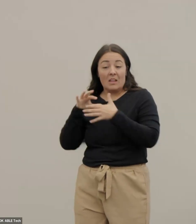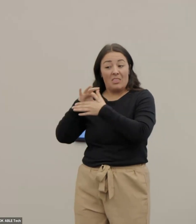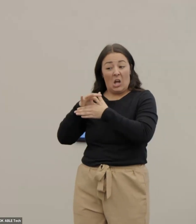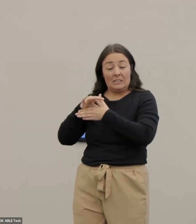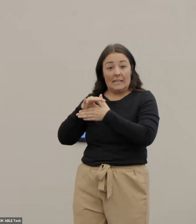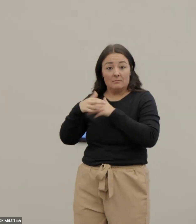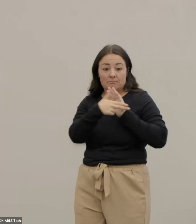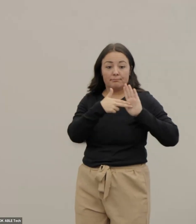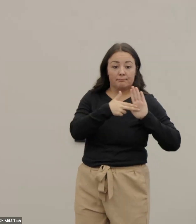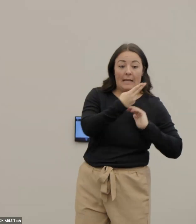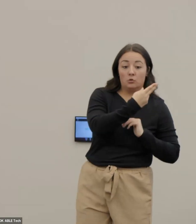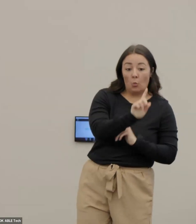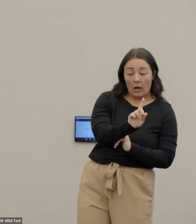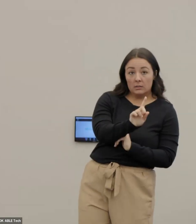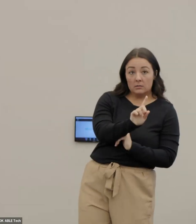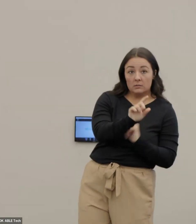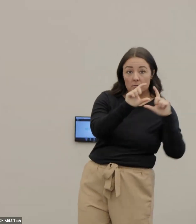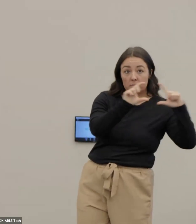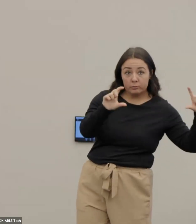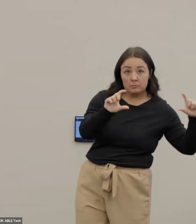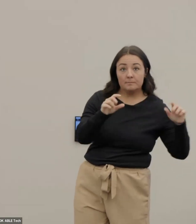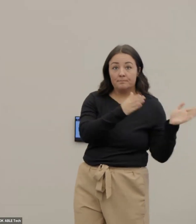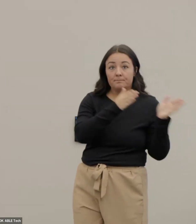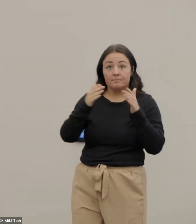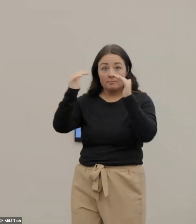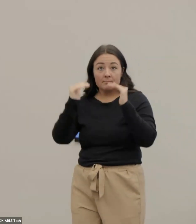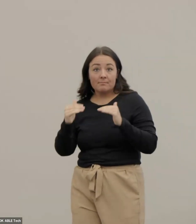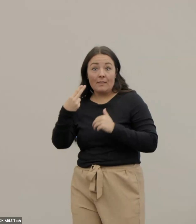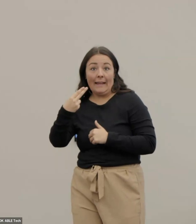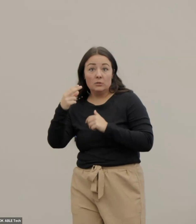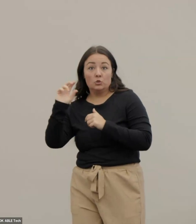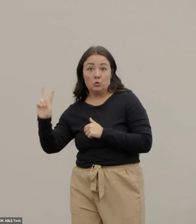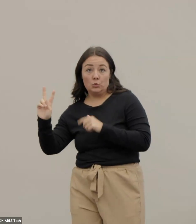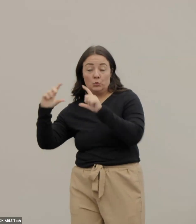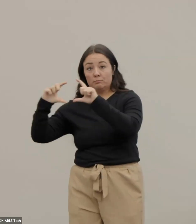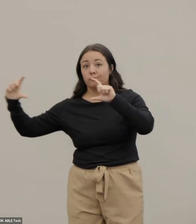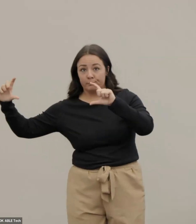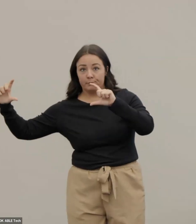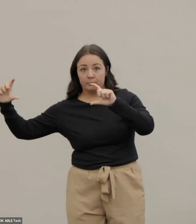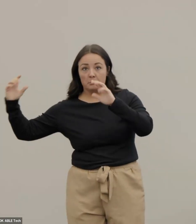as an H1, this content is tagged as an H2,